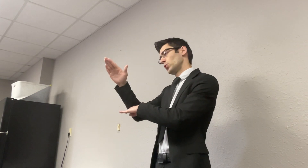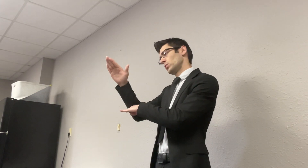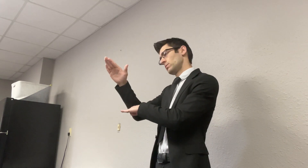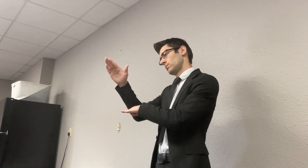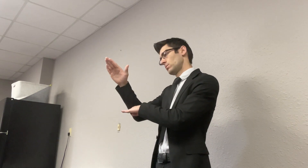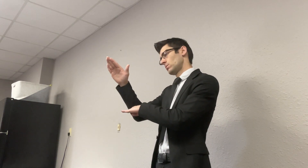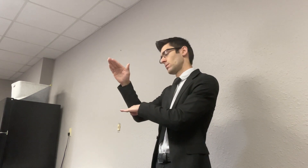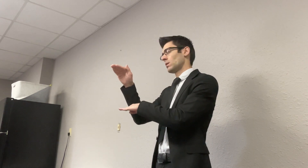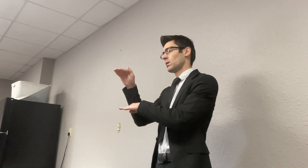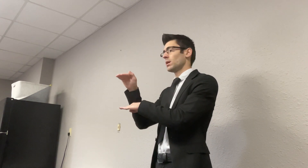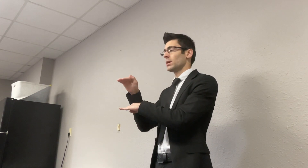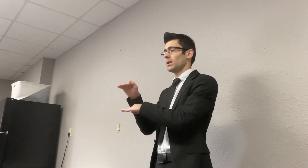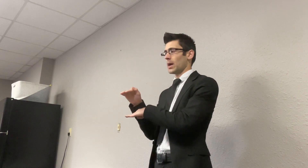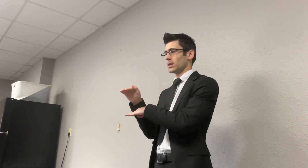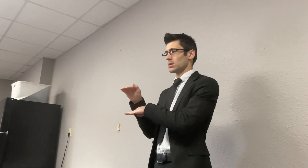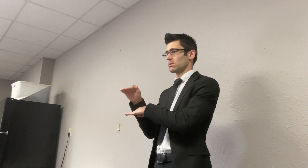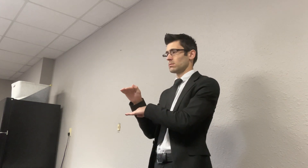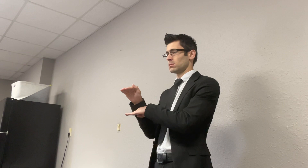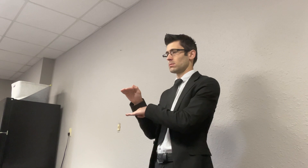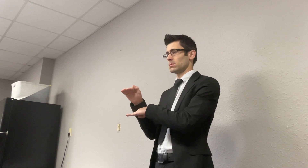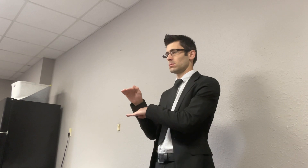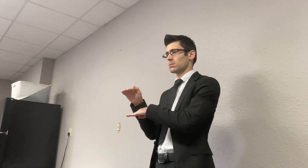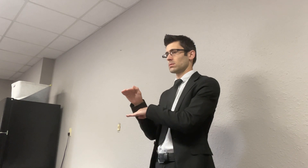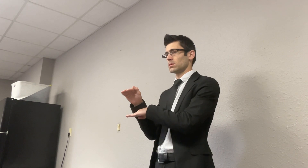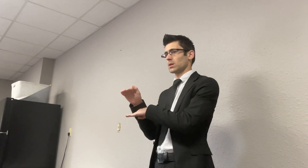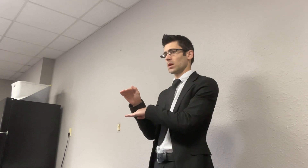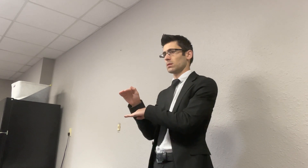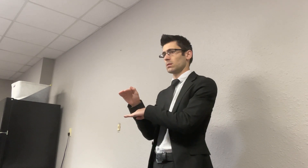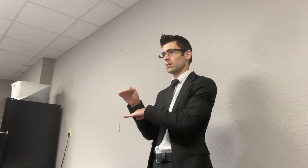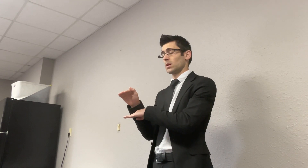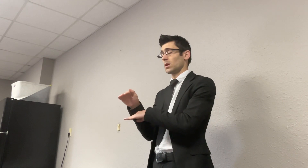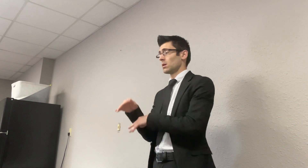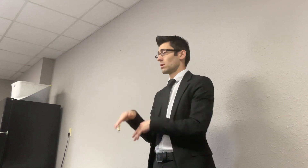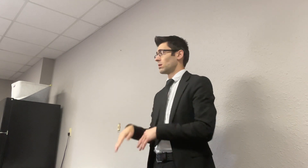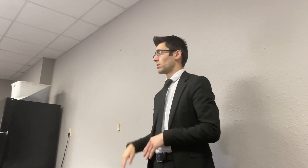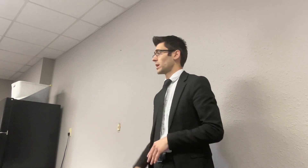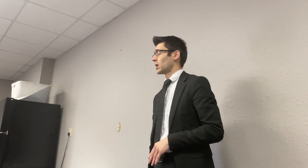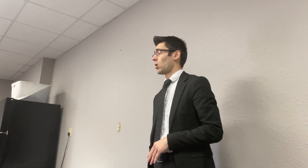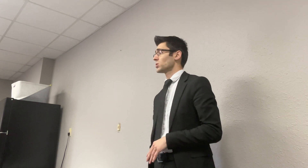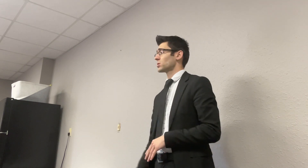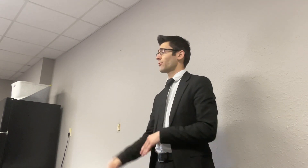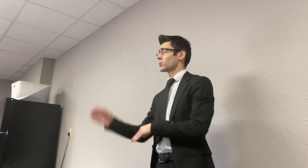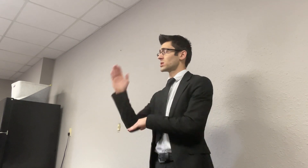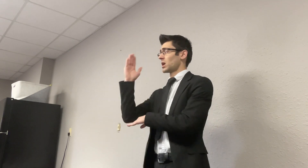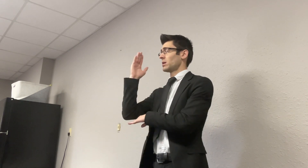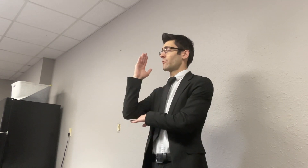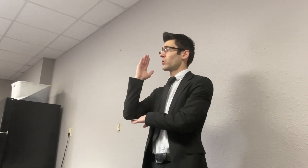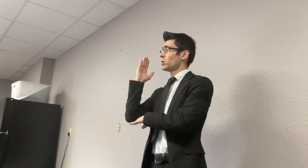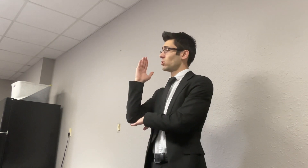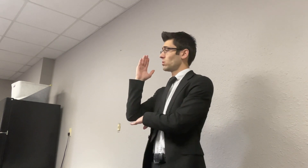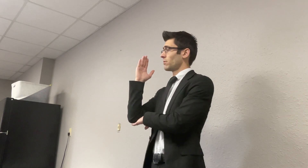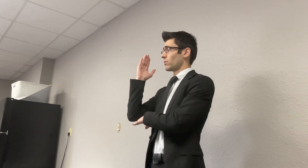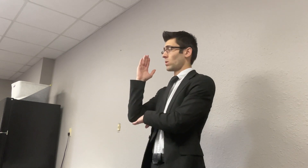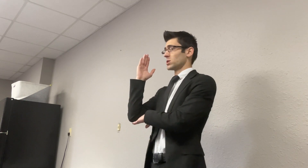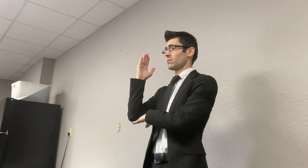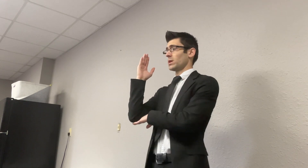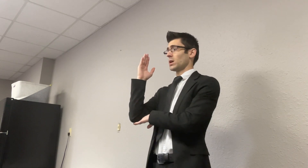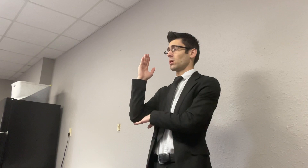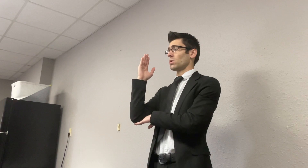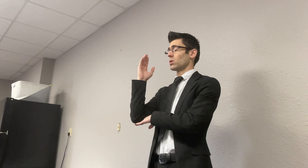afternoon, night. Okay. All right, also for the sign for noon, if you watch the video, you're also